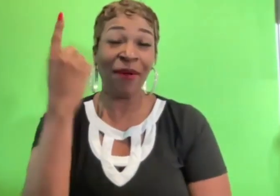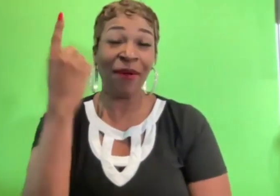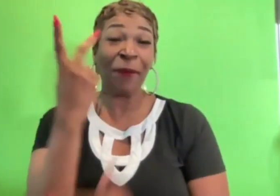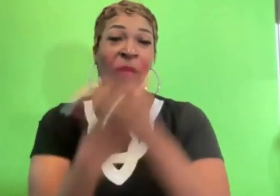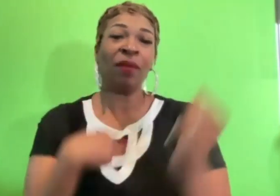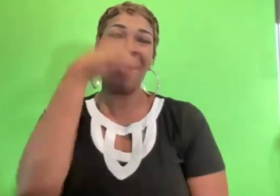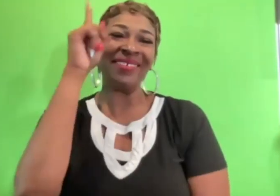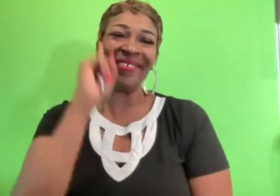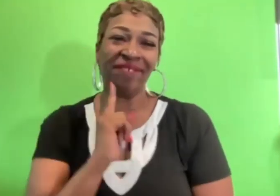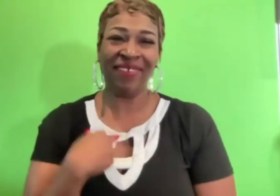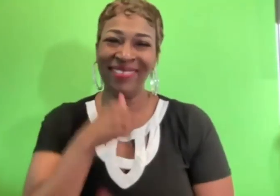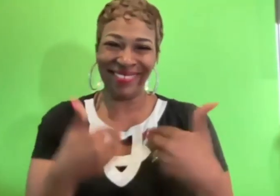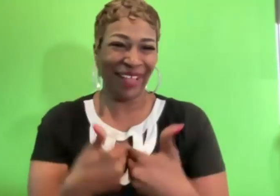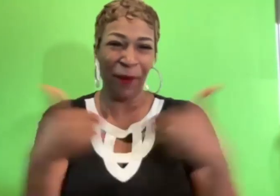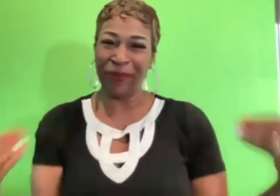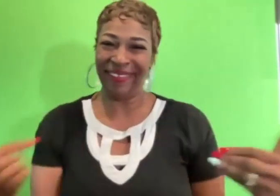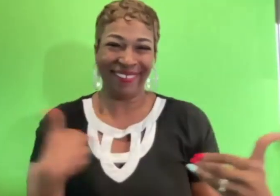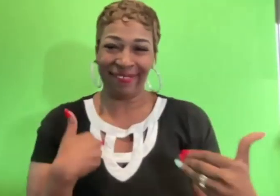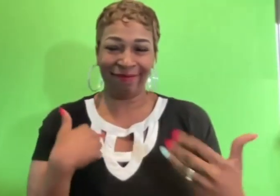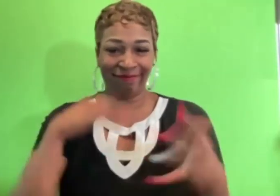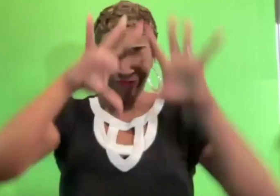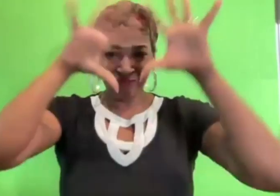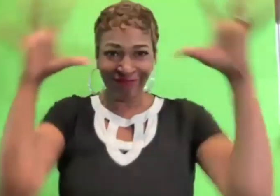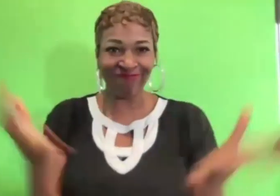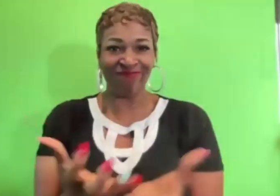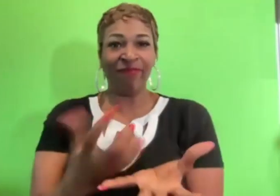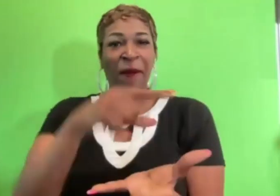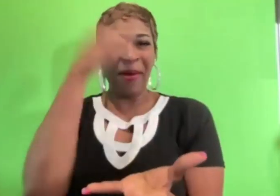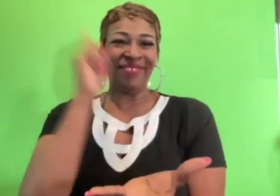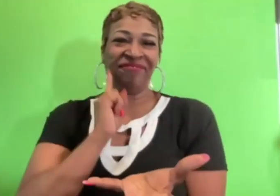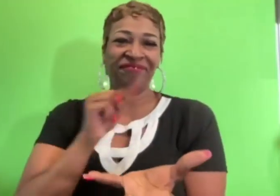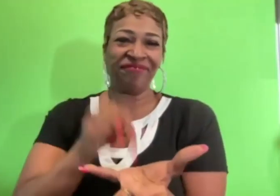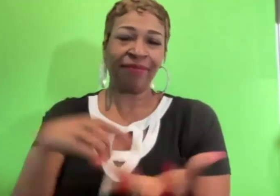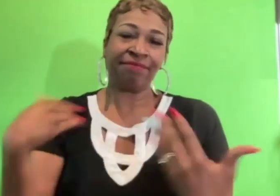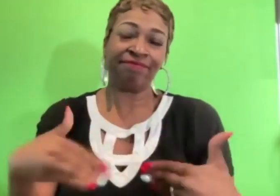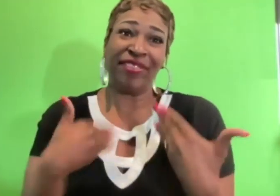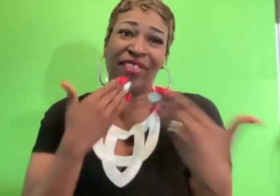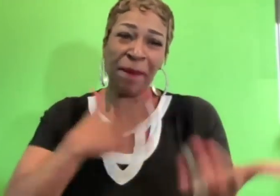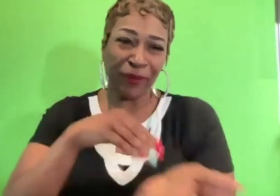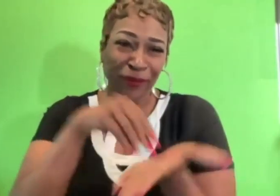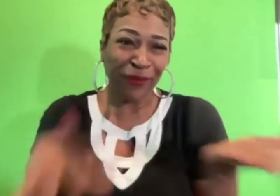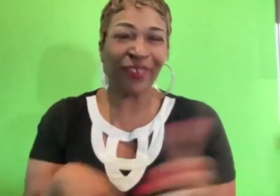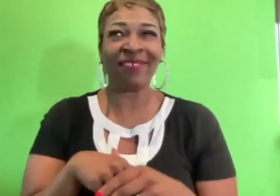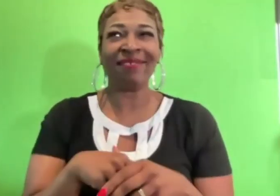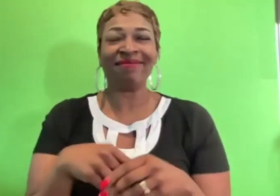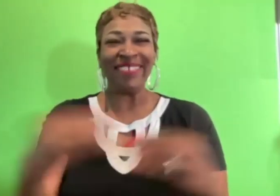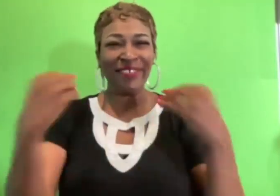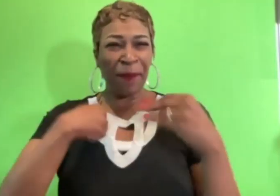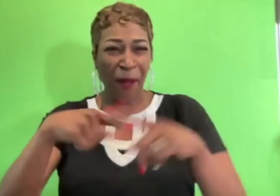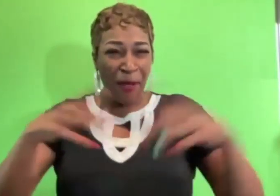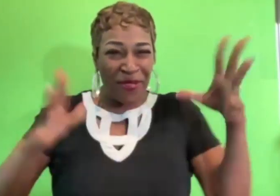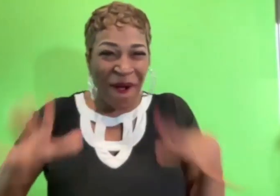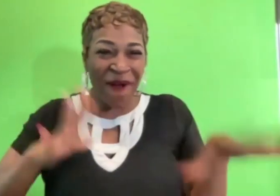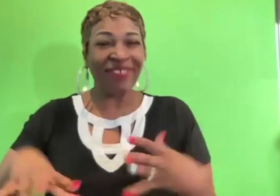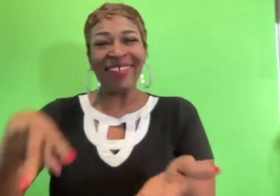included, have been able to find our identities when we see people that look like us, particularly Black deaf people,